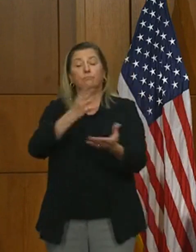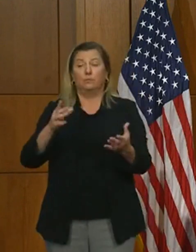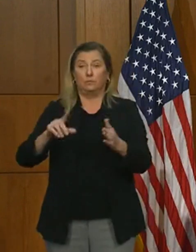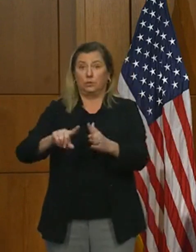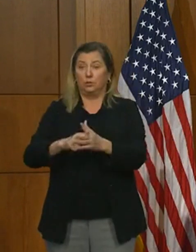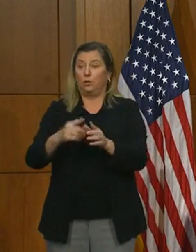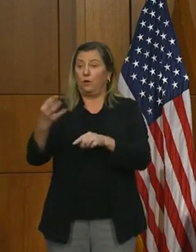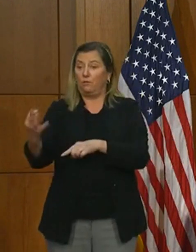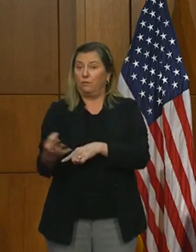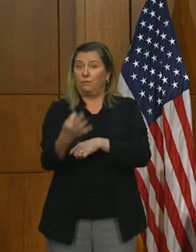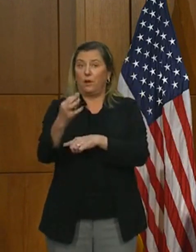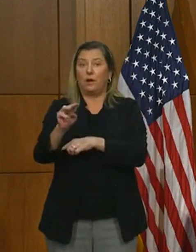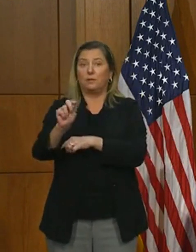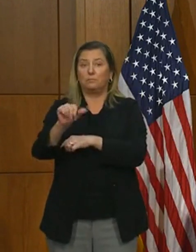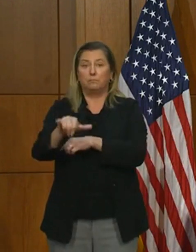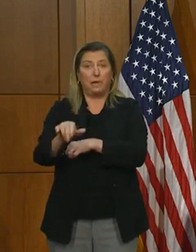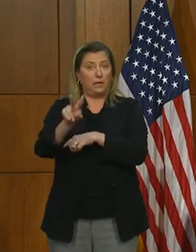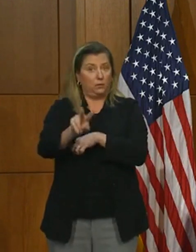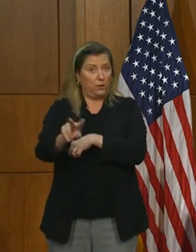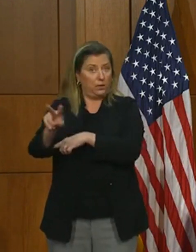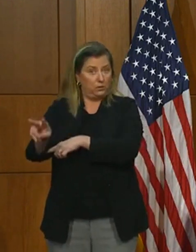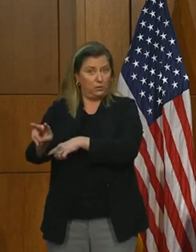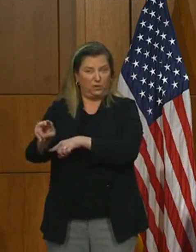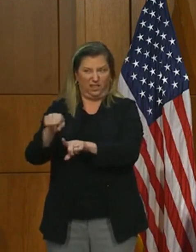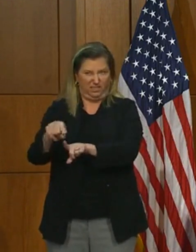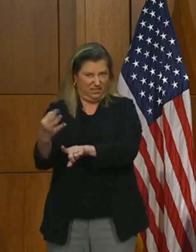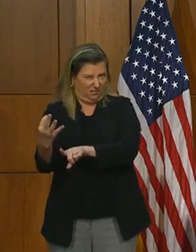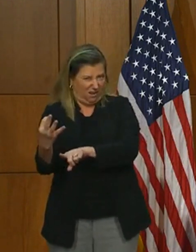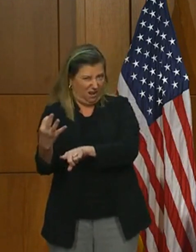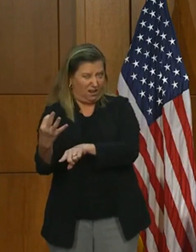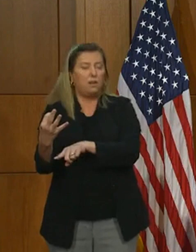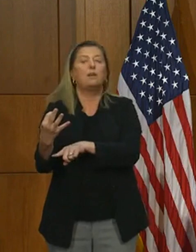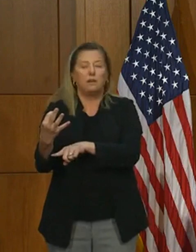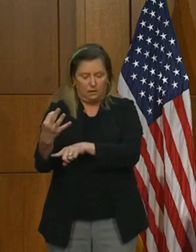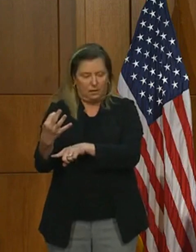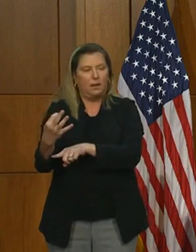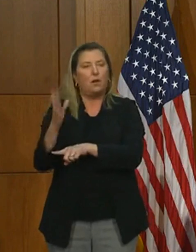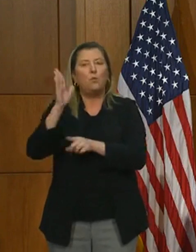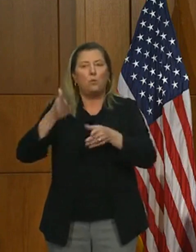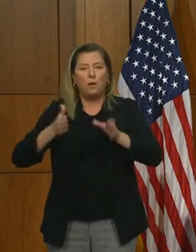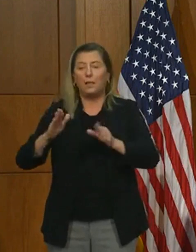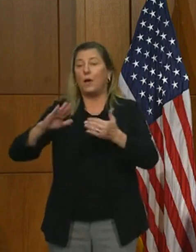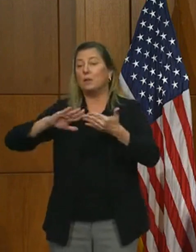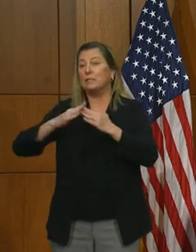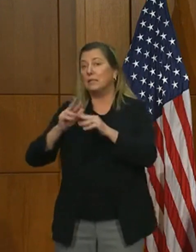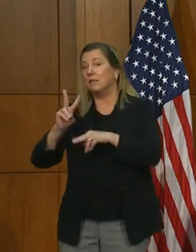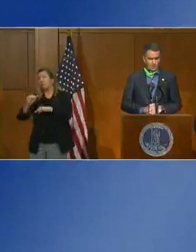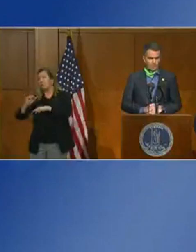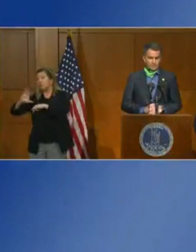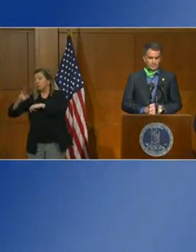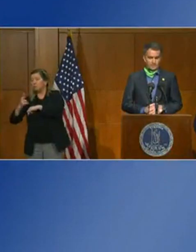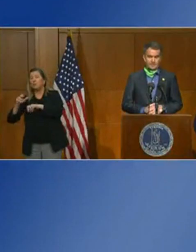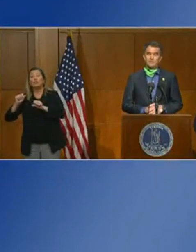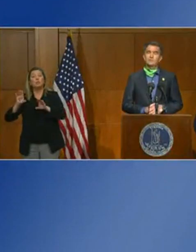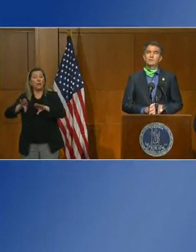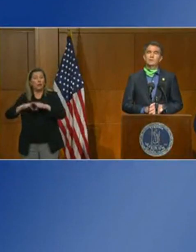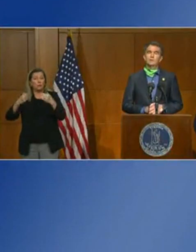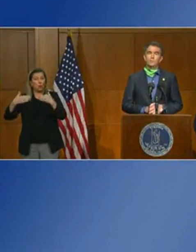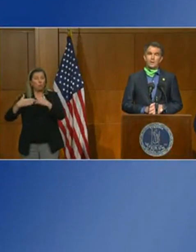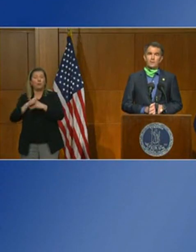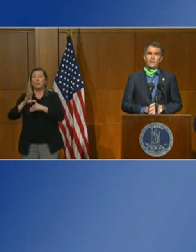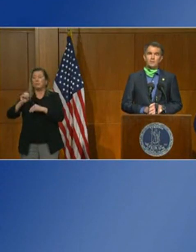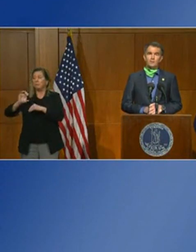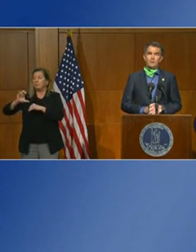of Friday, May the 22nd, which is this Friday, I will allow the City of Virginia Beach to open its beaches